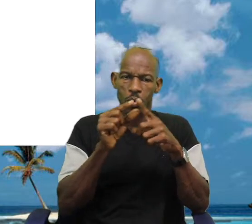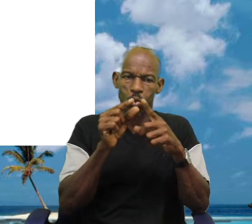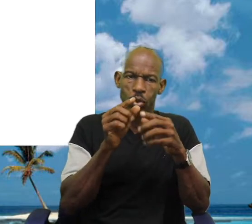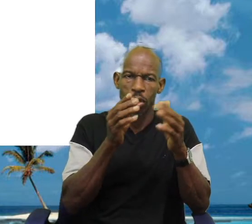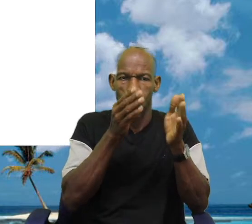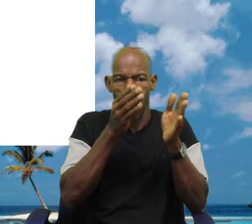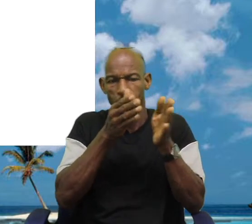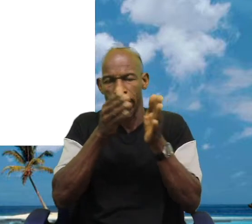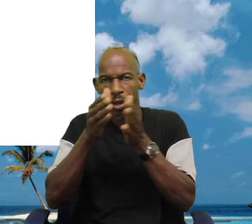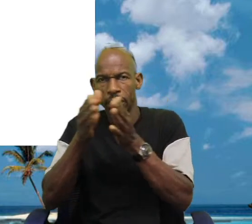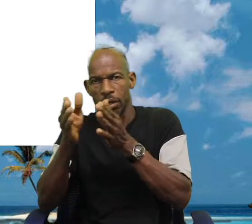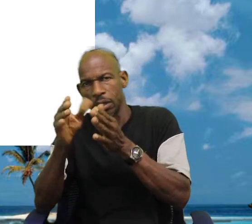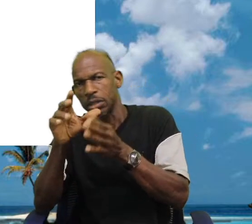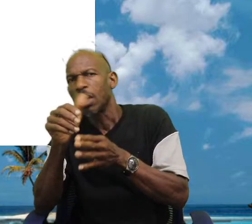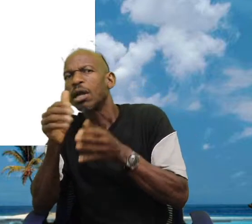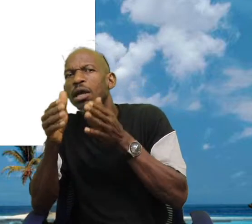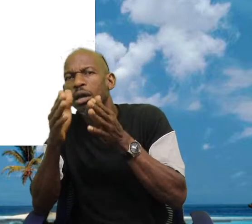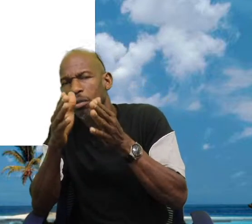way of putting it.